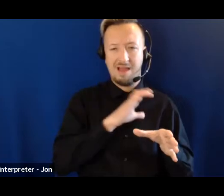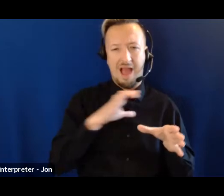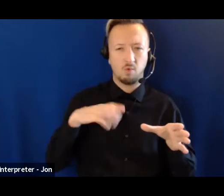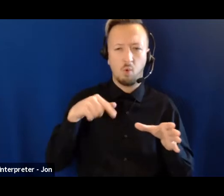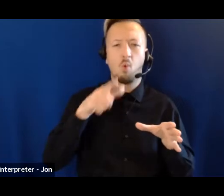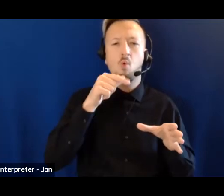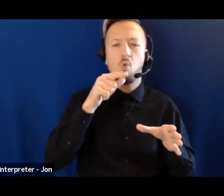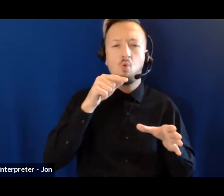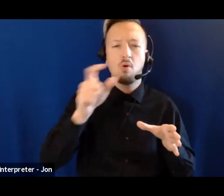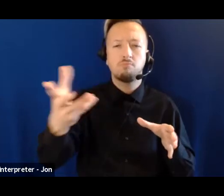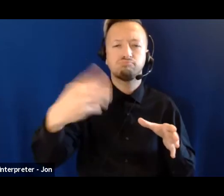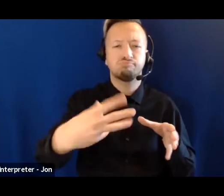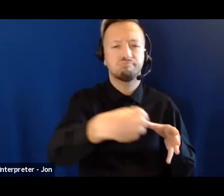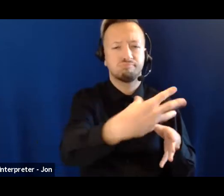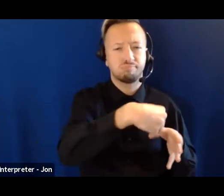is your